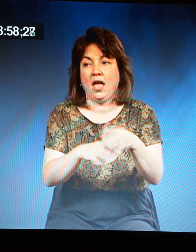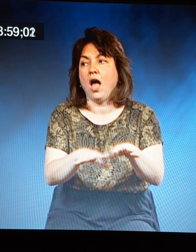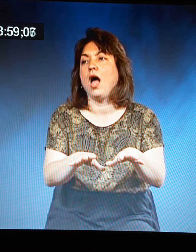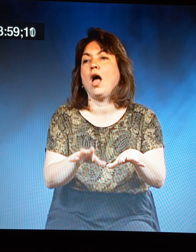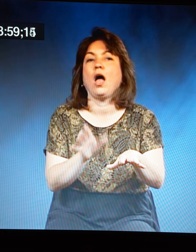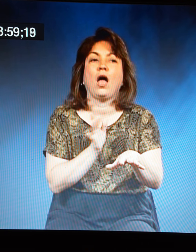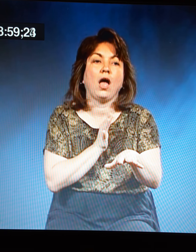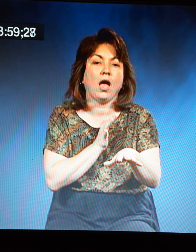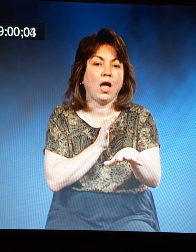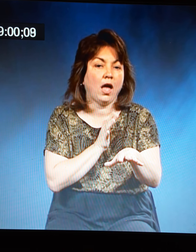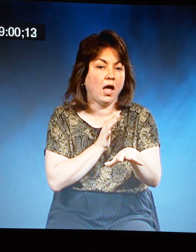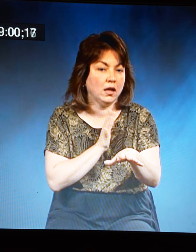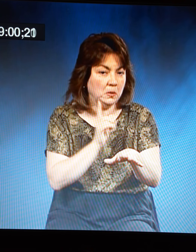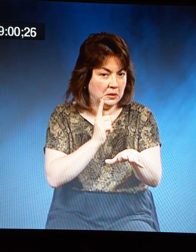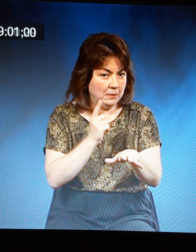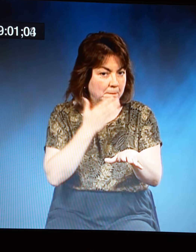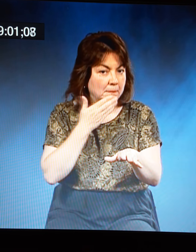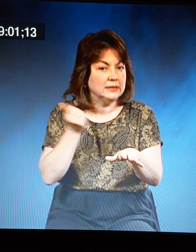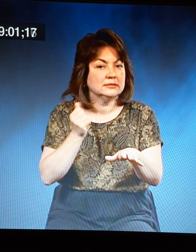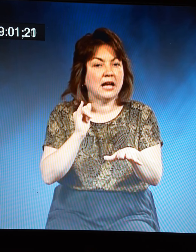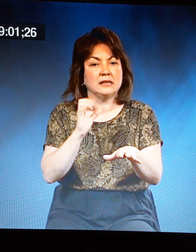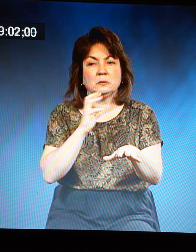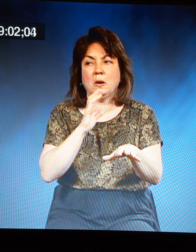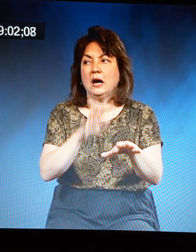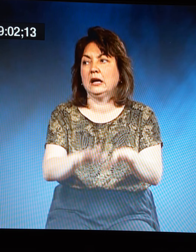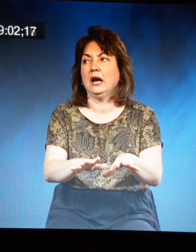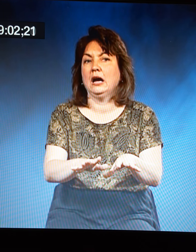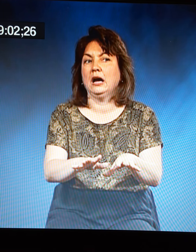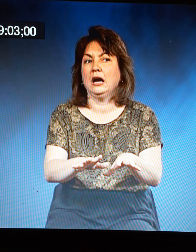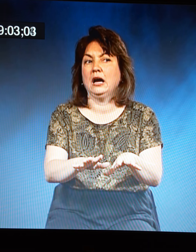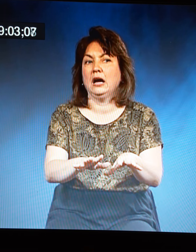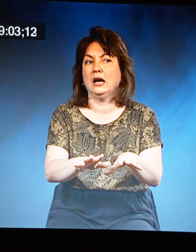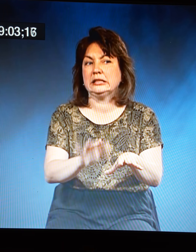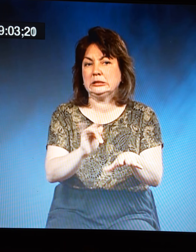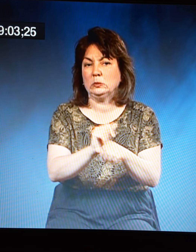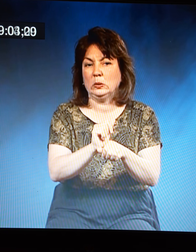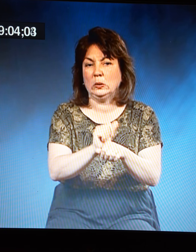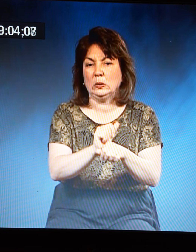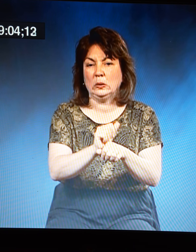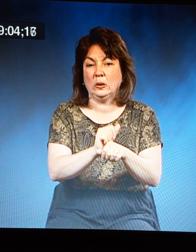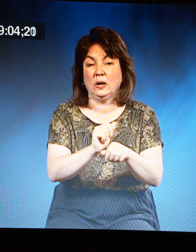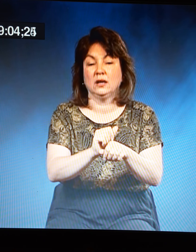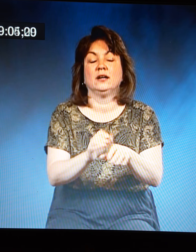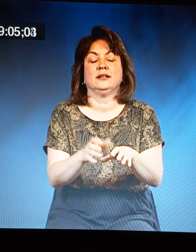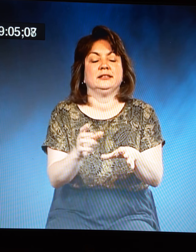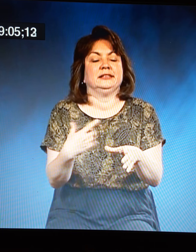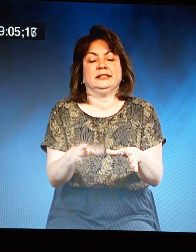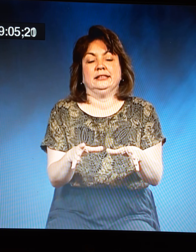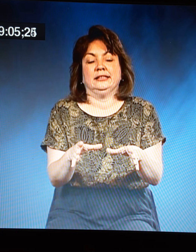I stuck my hands in the ice water and it felt so good. It seemed to be working.